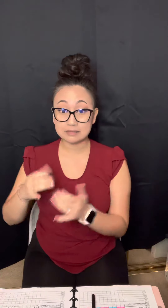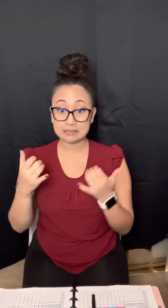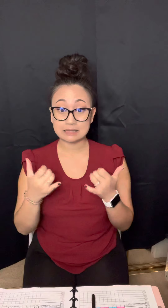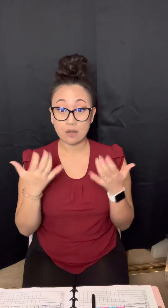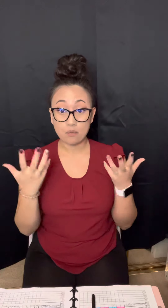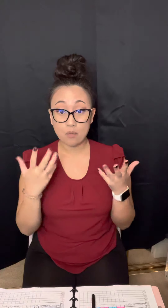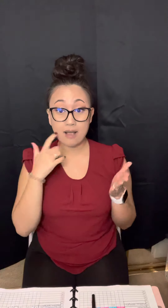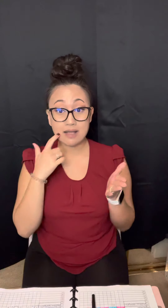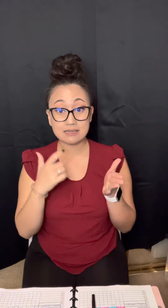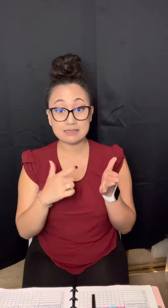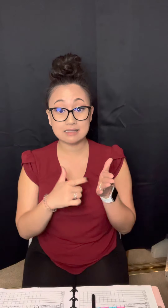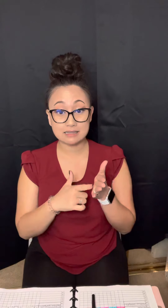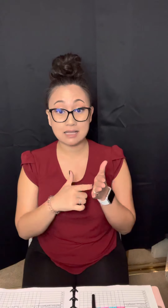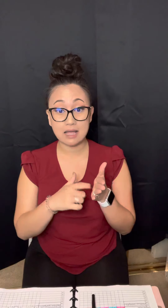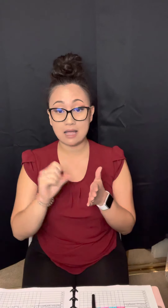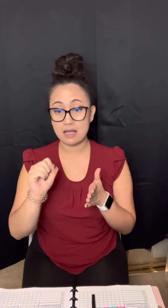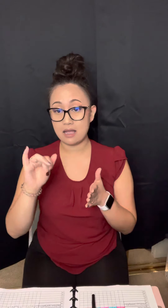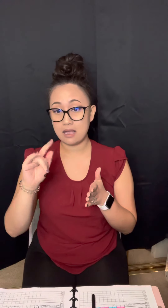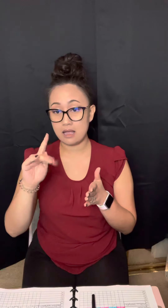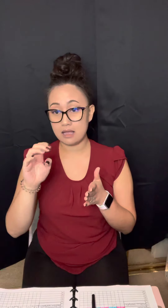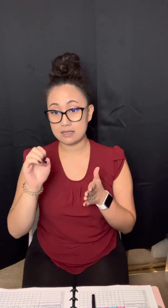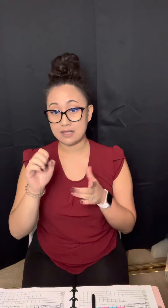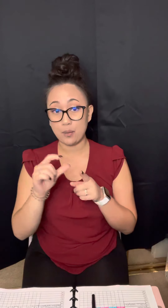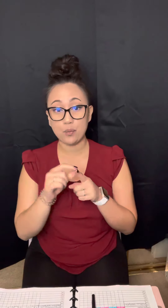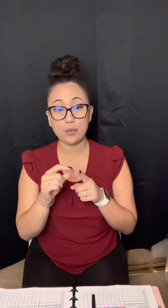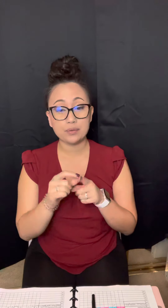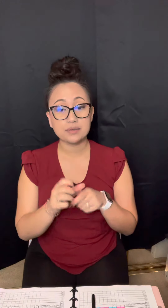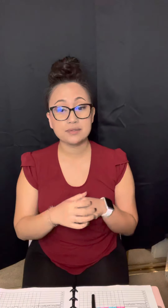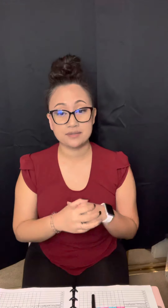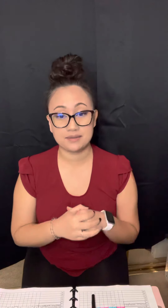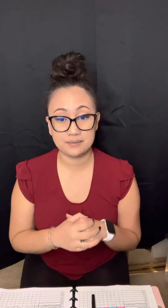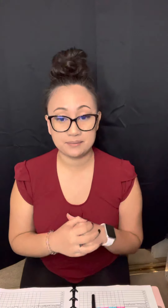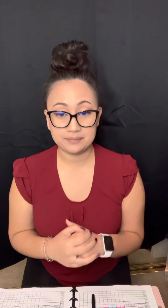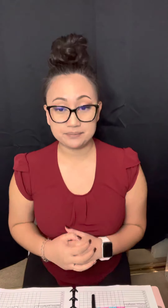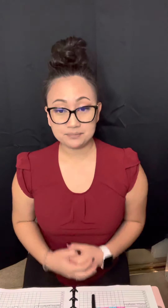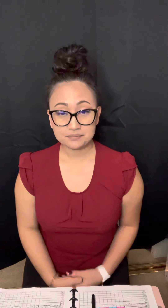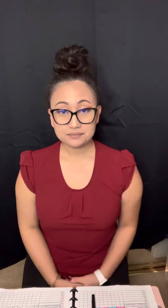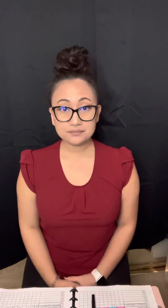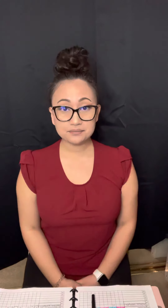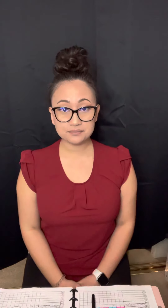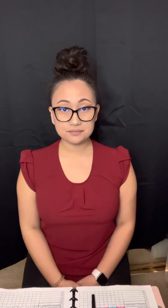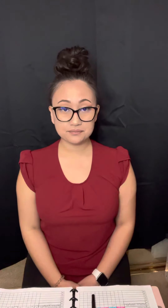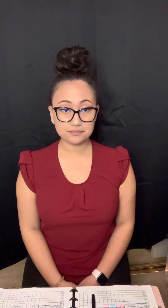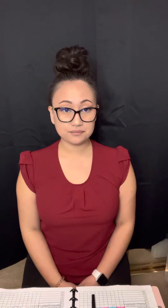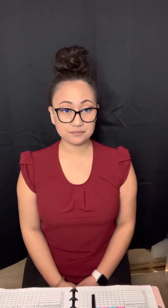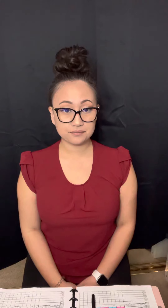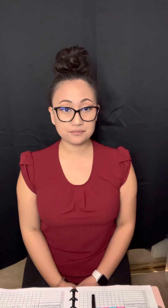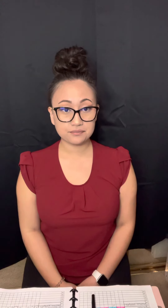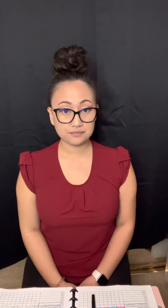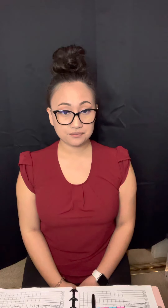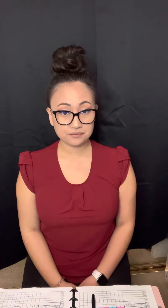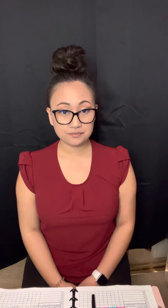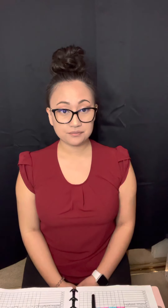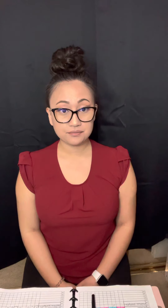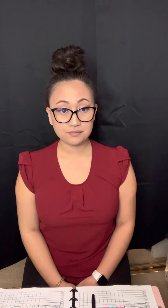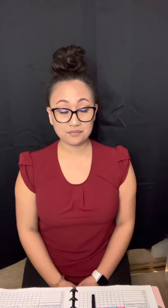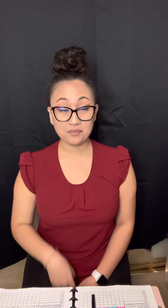Sight words. Then she might actually have been extra too. All right.